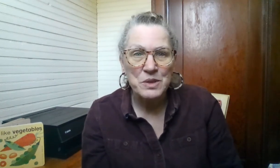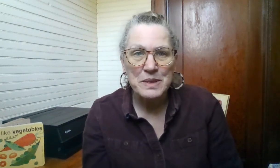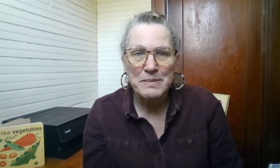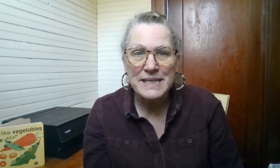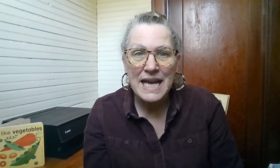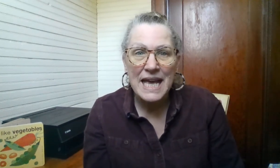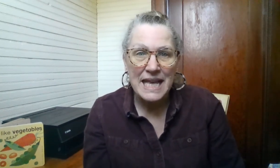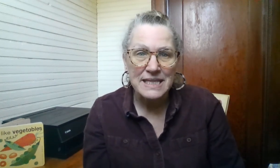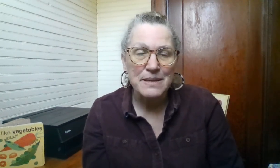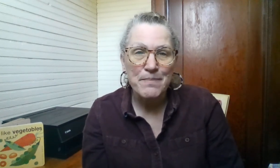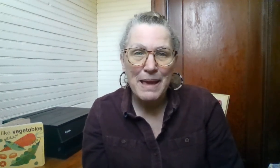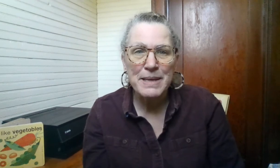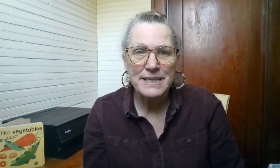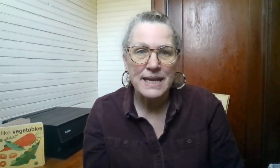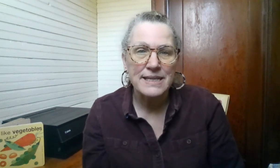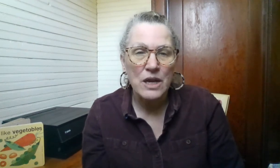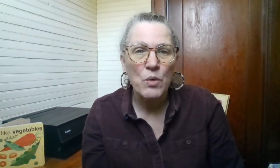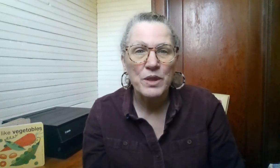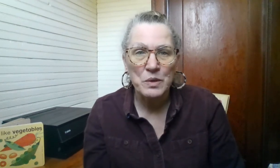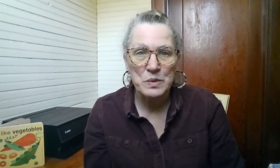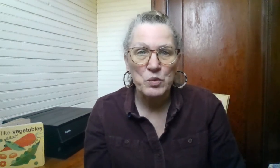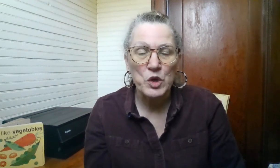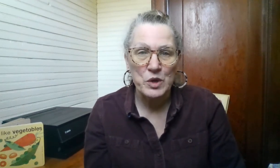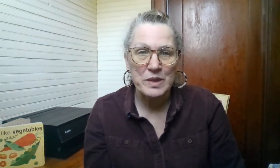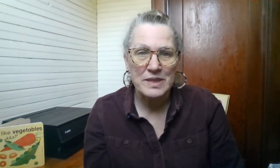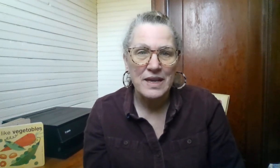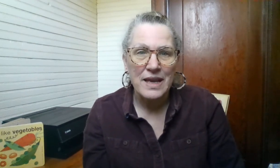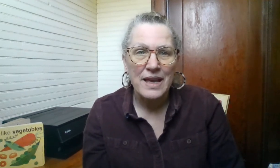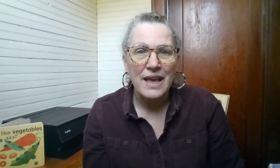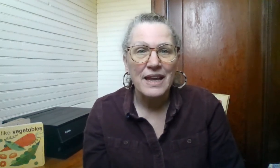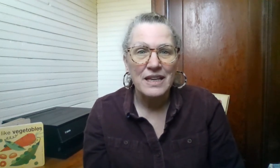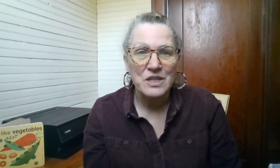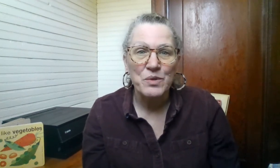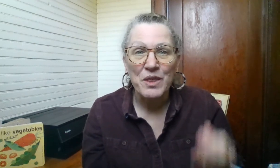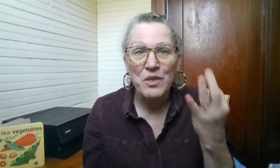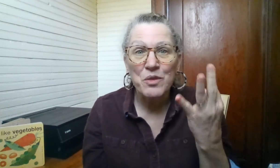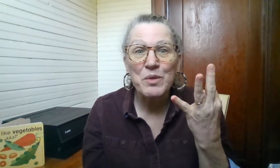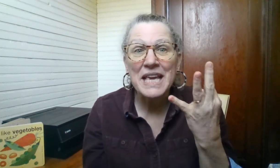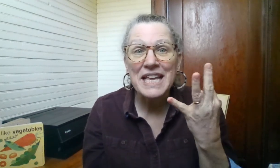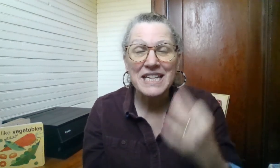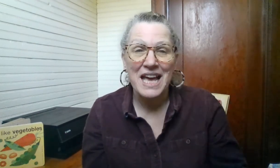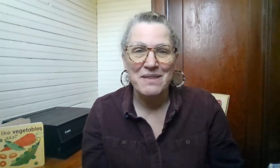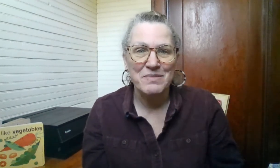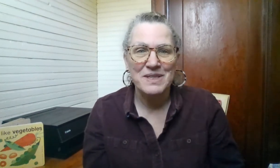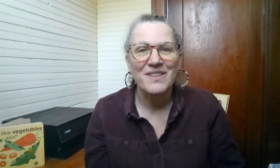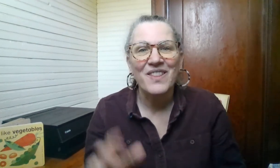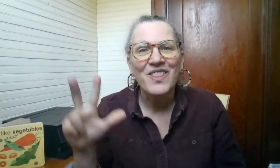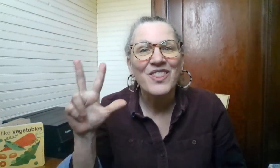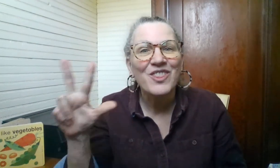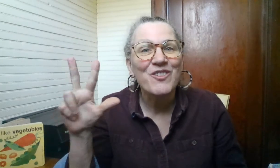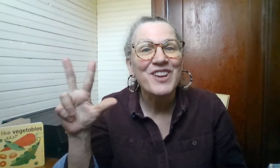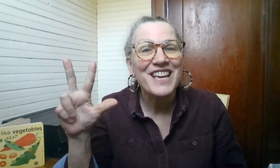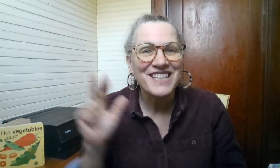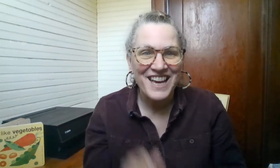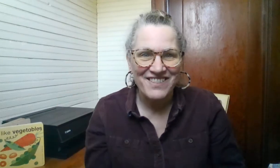to show some signs, some baby signs that go with those words. I'm gonna do it three times. Three times.